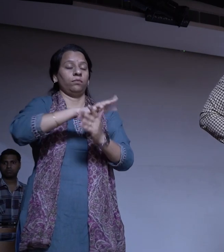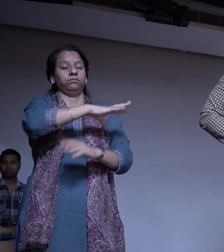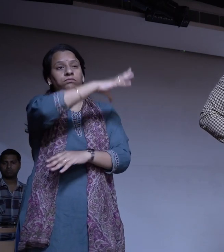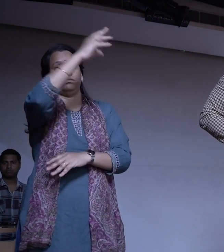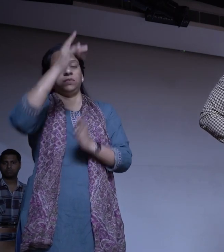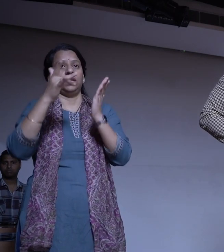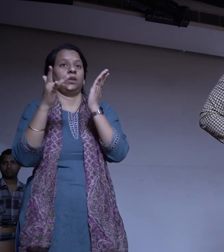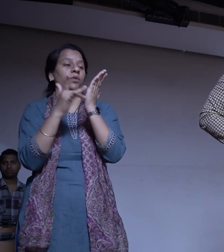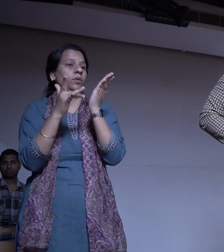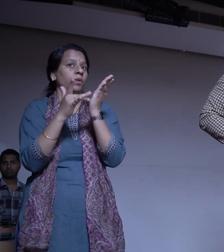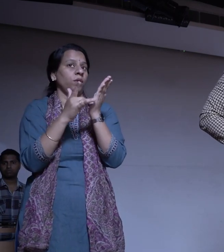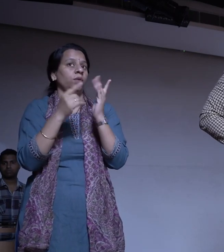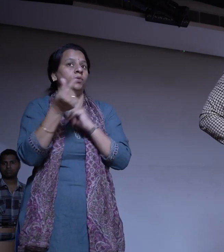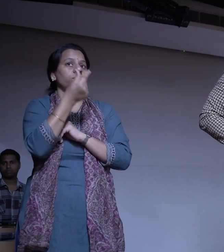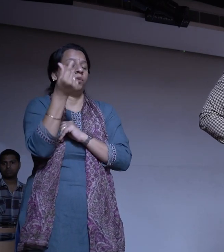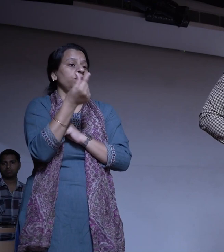te